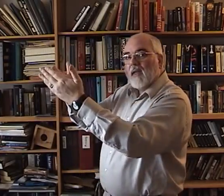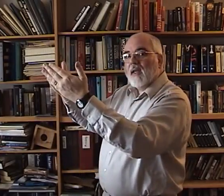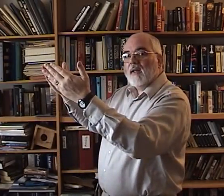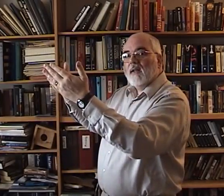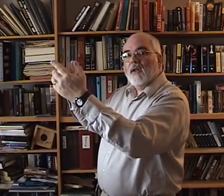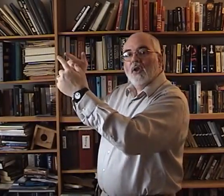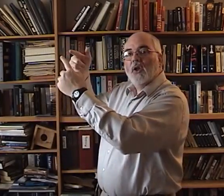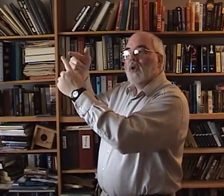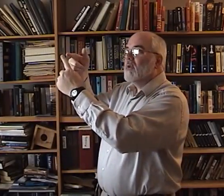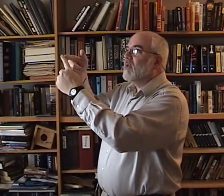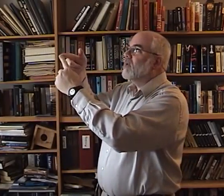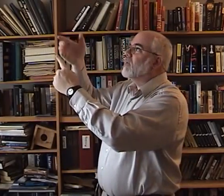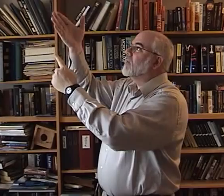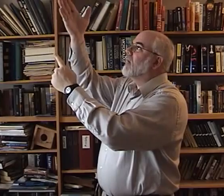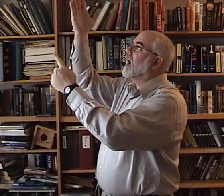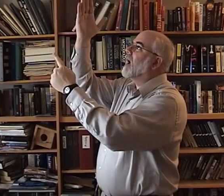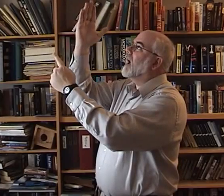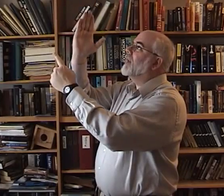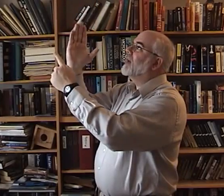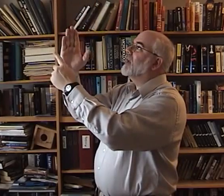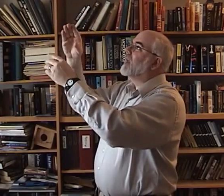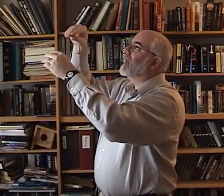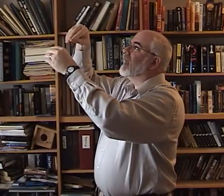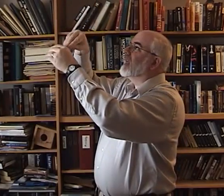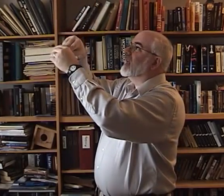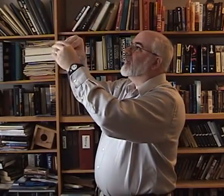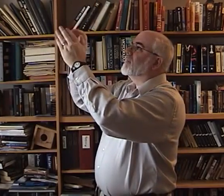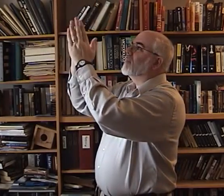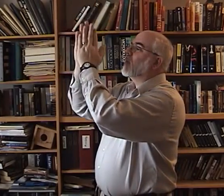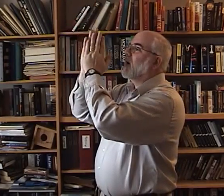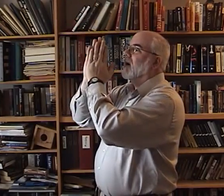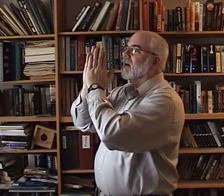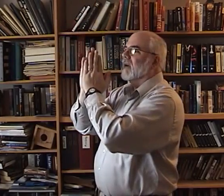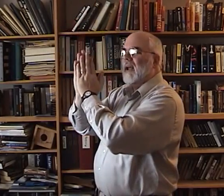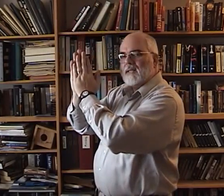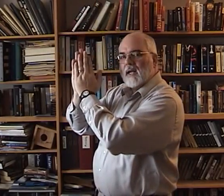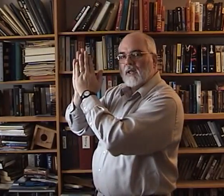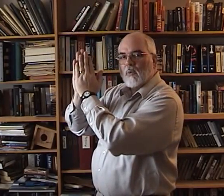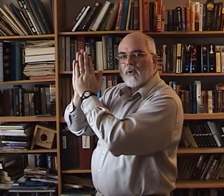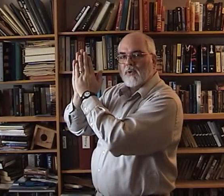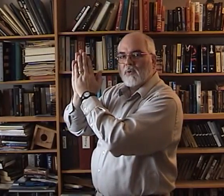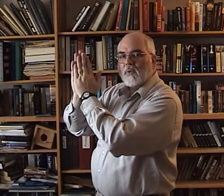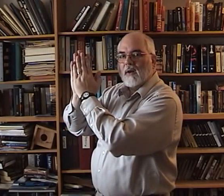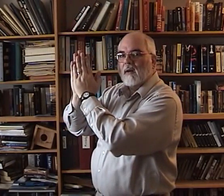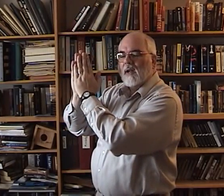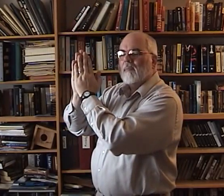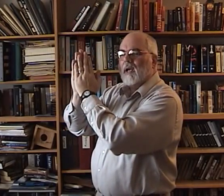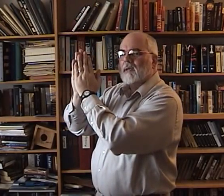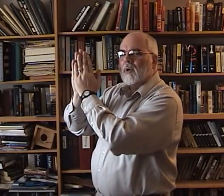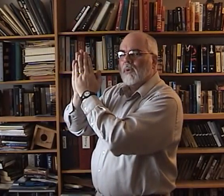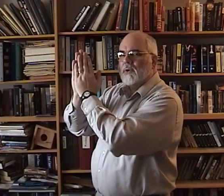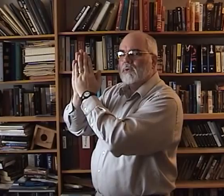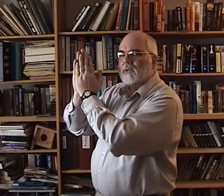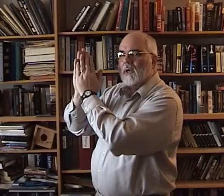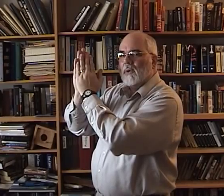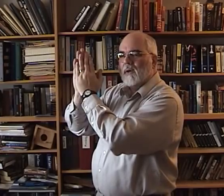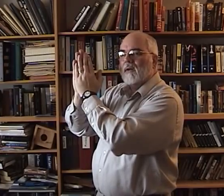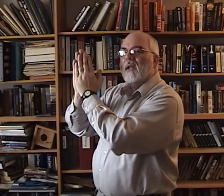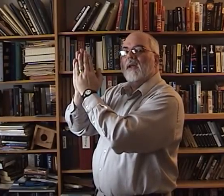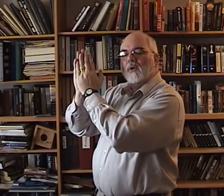Everything to God in prayer. And I signed the word to there because I'm going too slow here. You